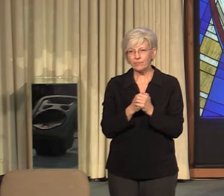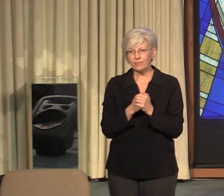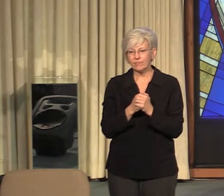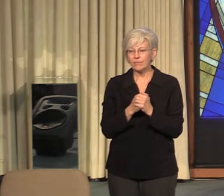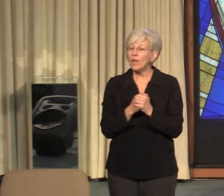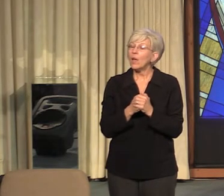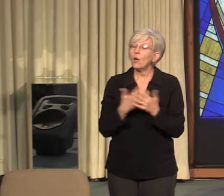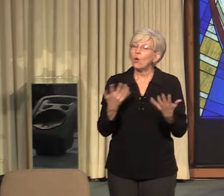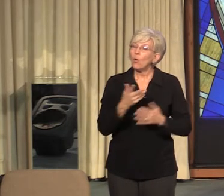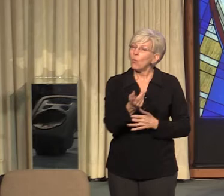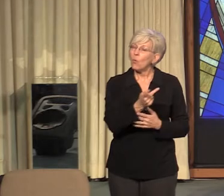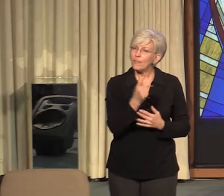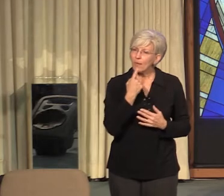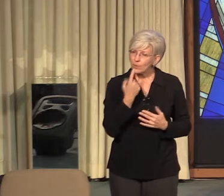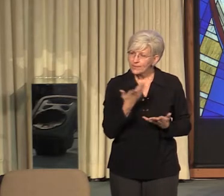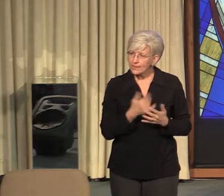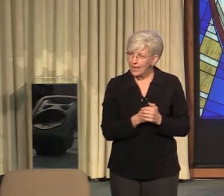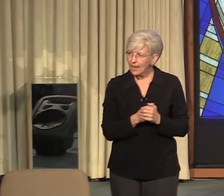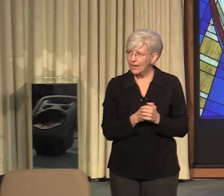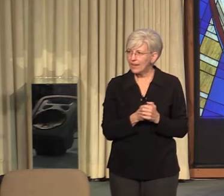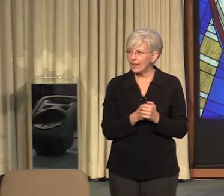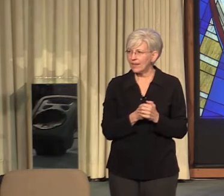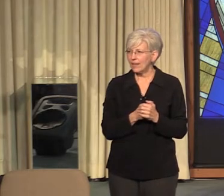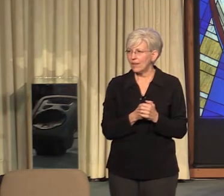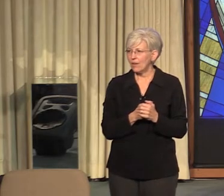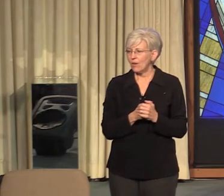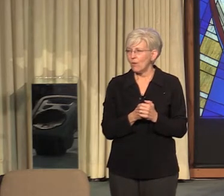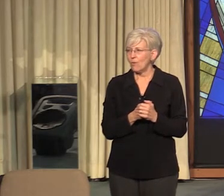1892. What they were saying was